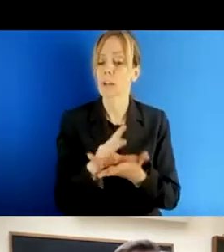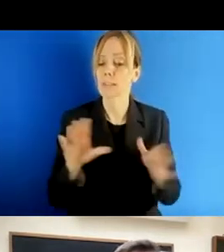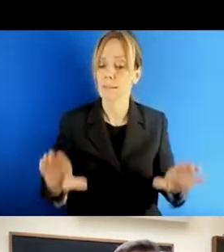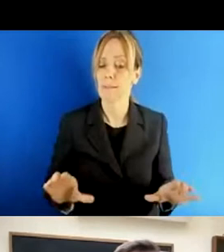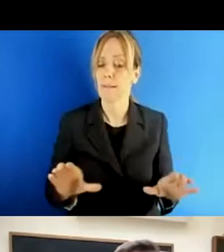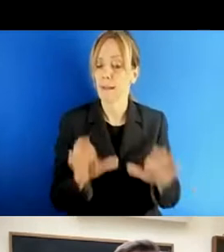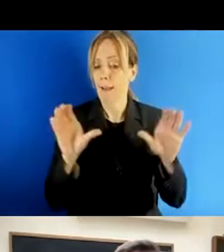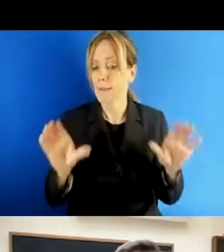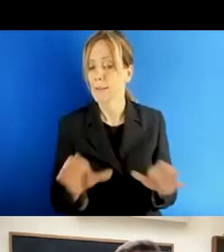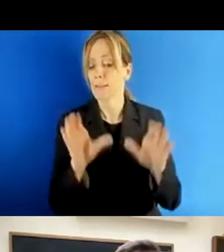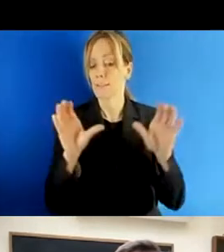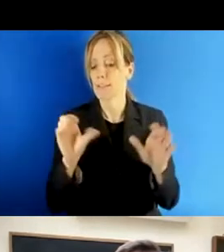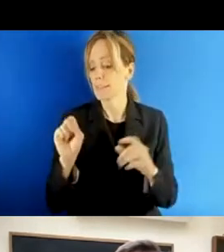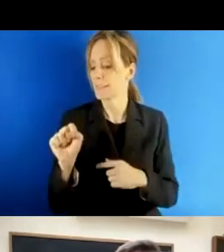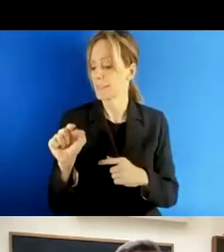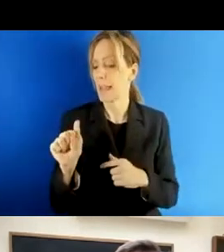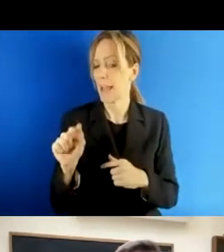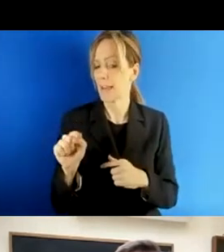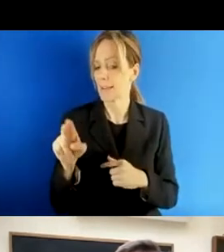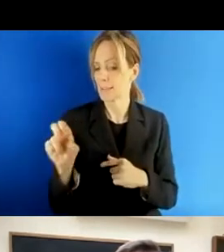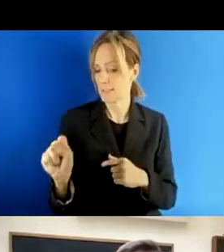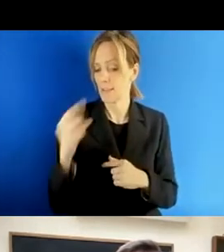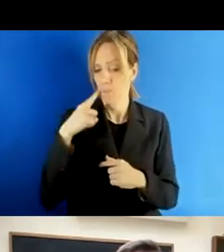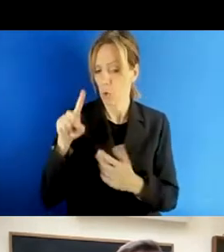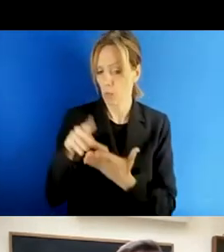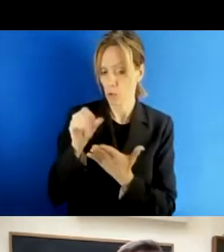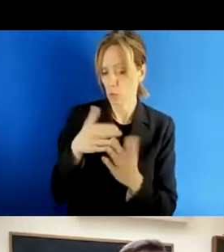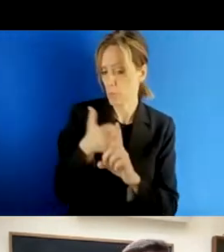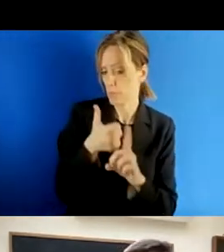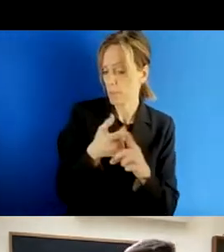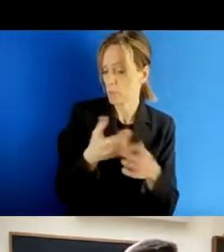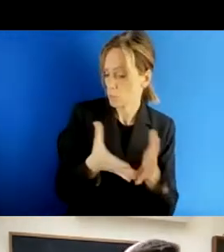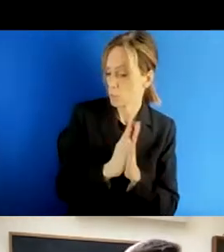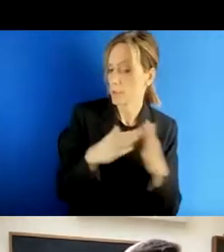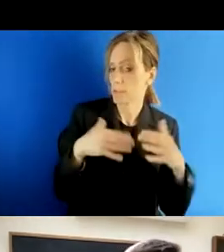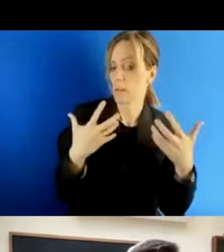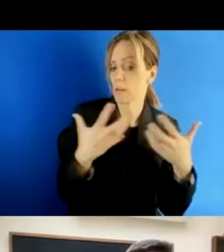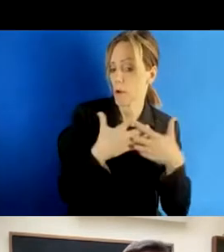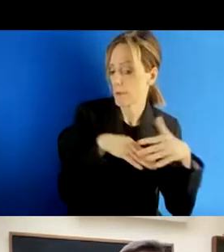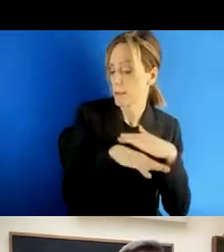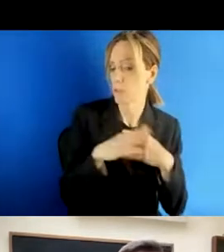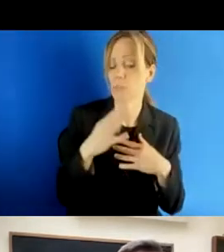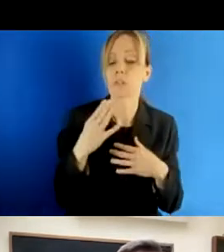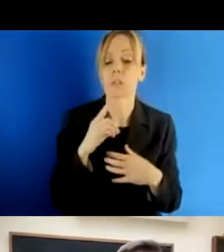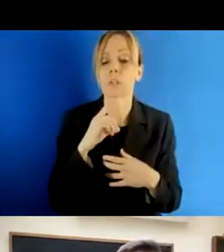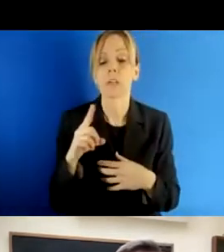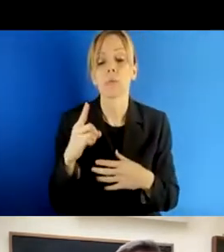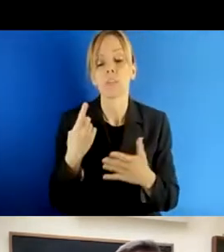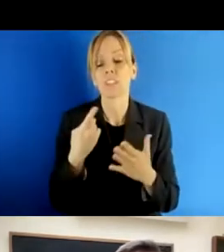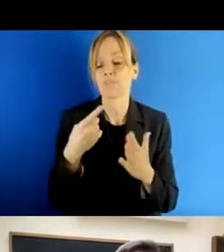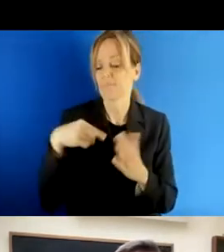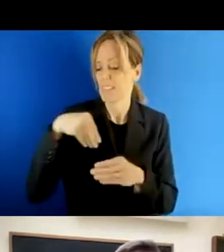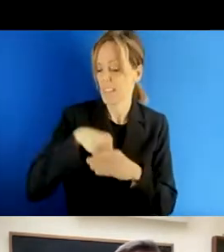student to request the accommodation as codified in the official notice the instructor was reading from.